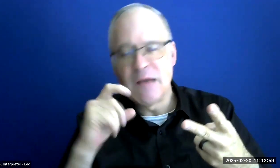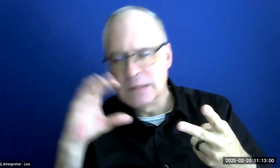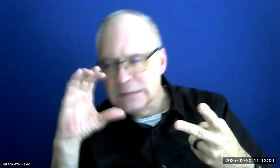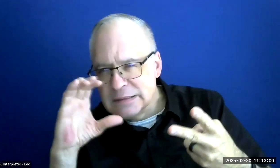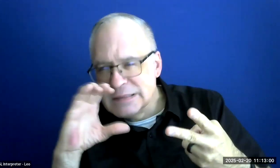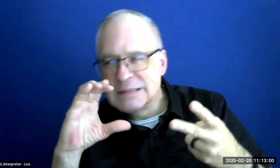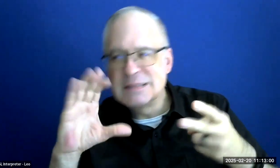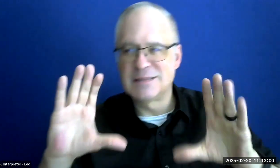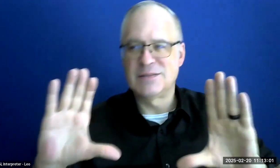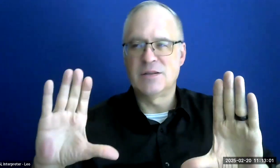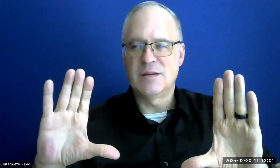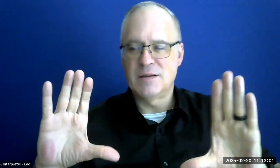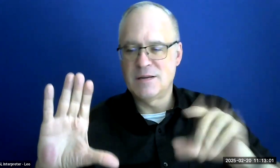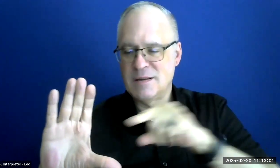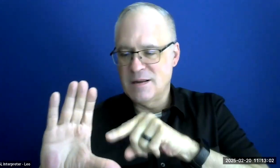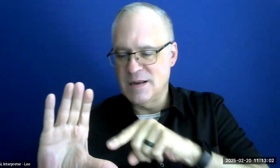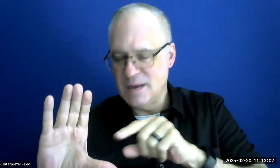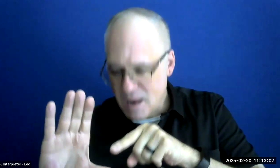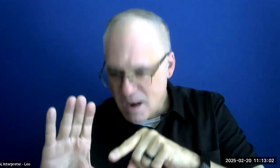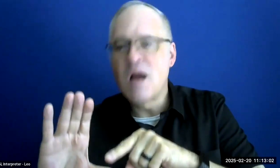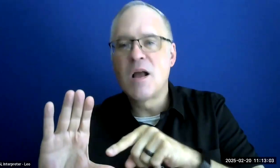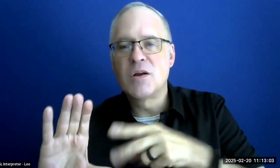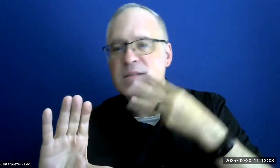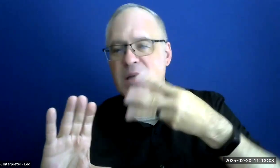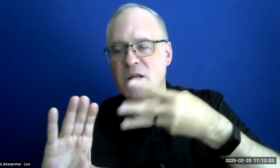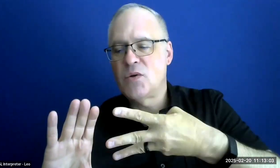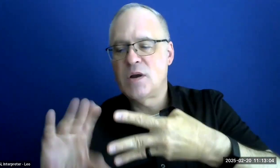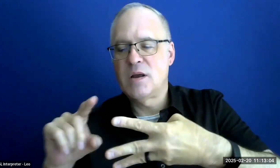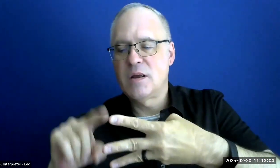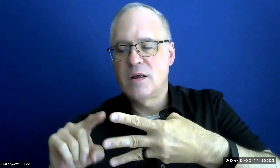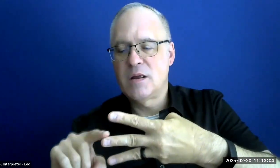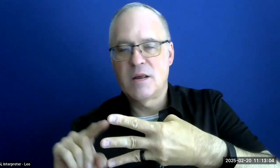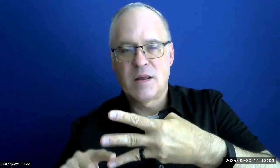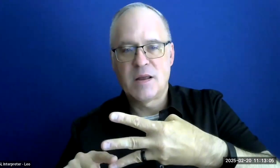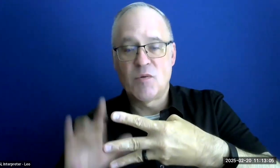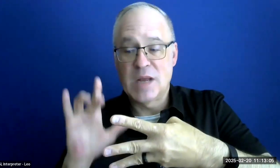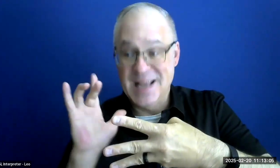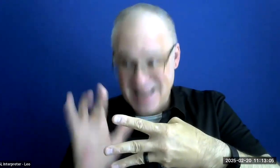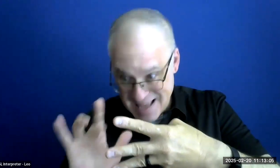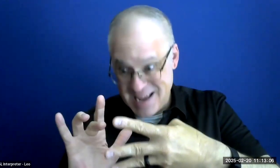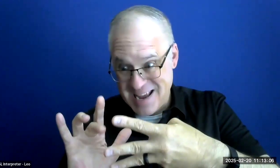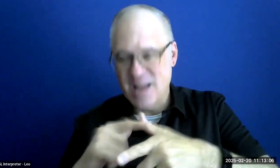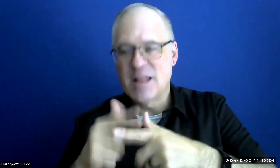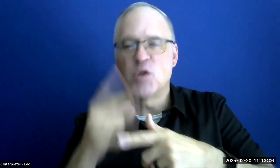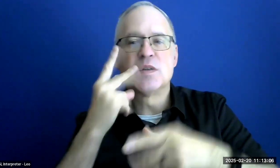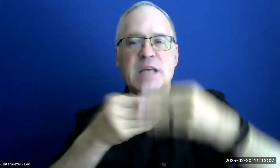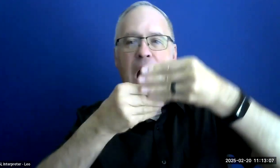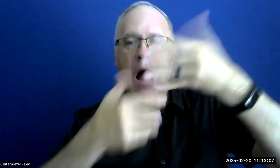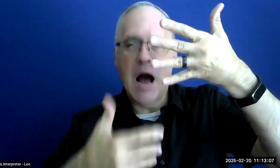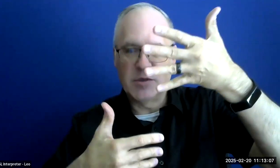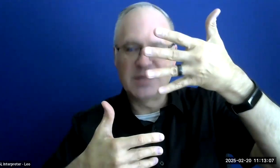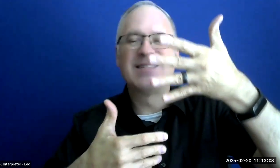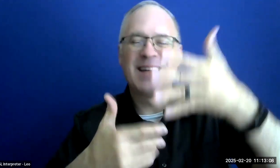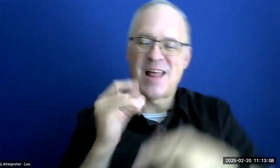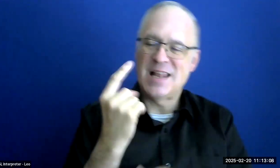right corner of the page, where you'll see 3 stacked dots that when clicked will open up an options menu that includes a